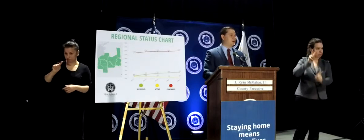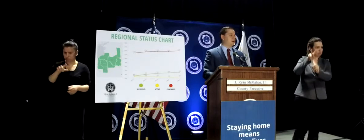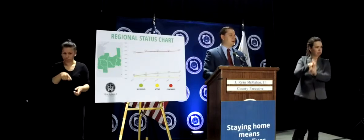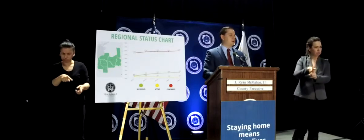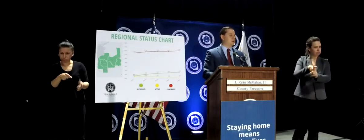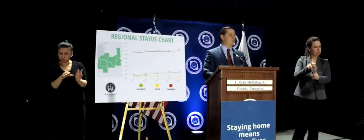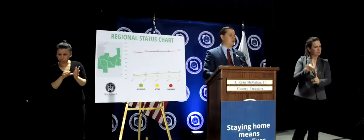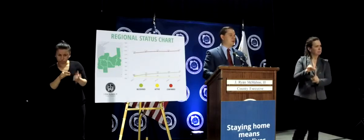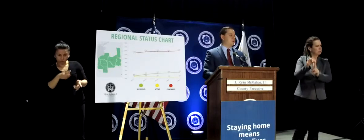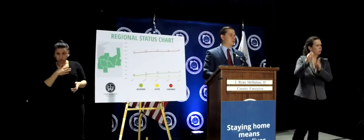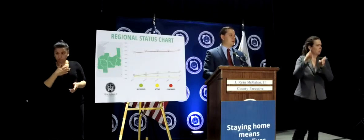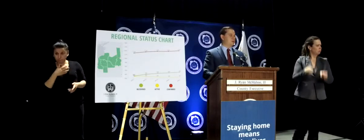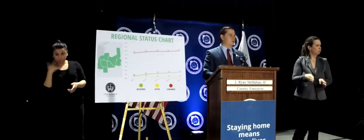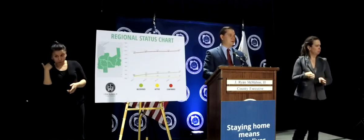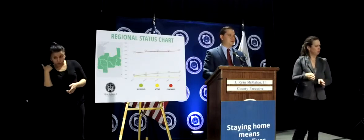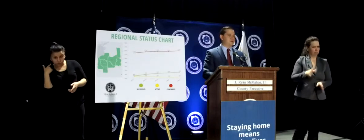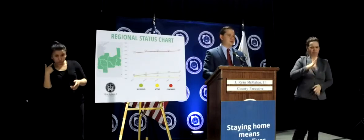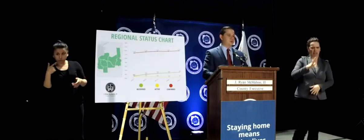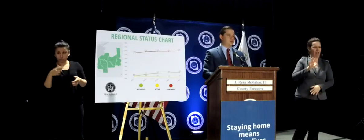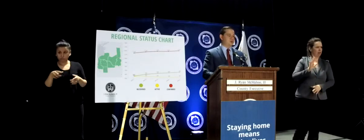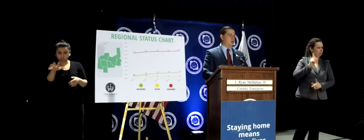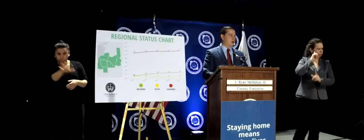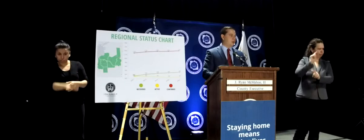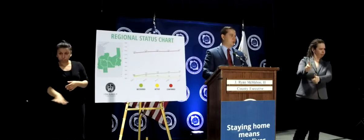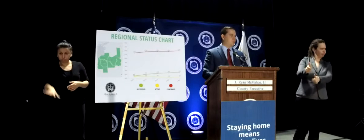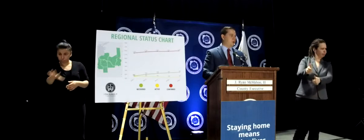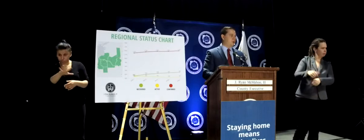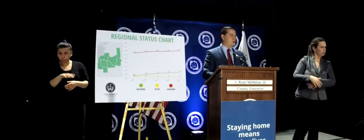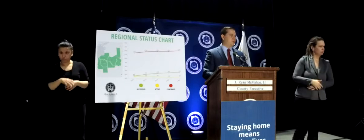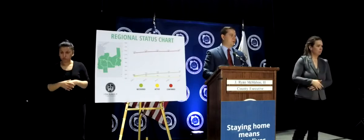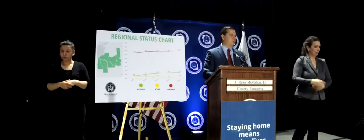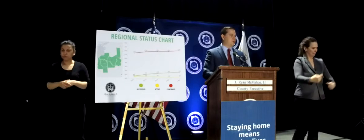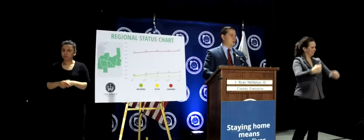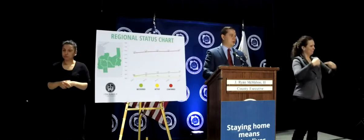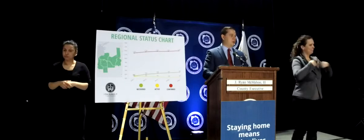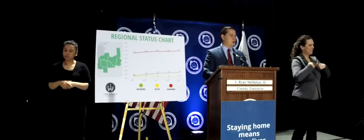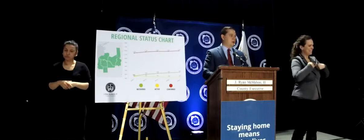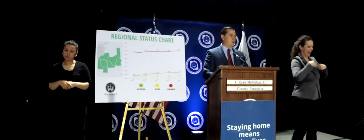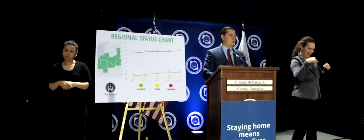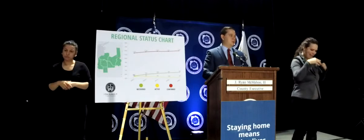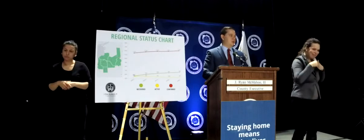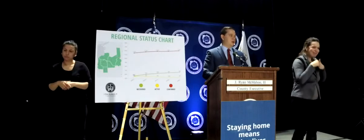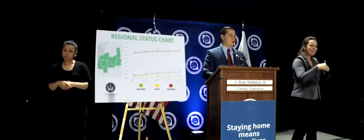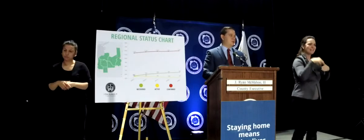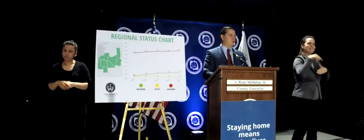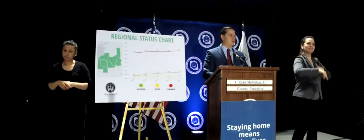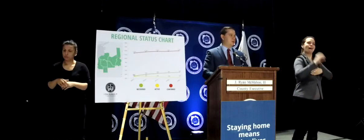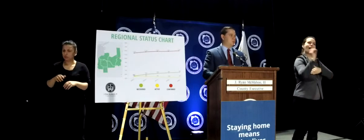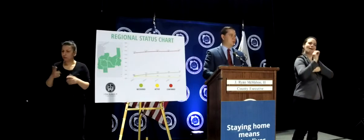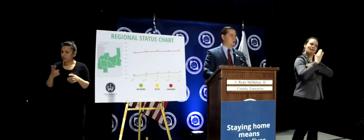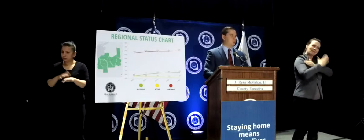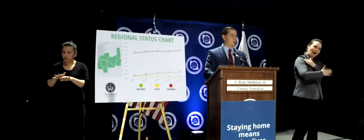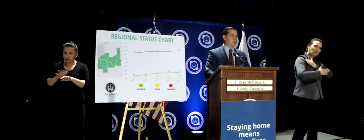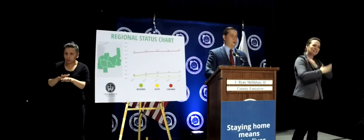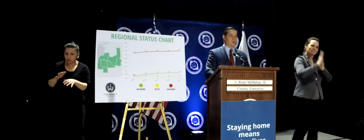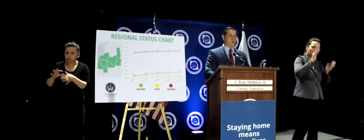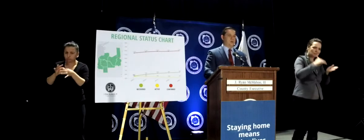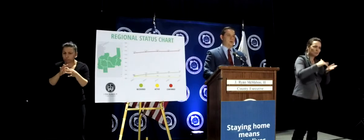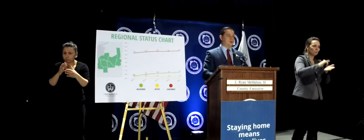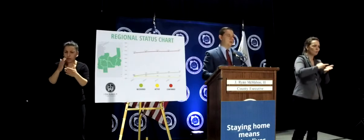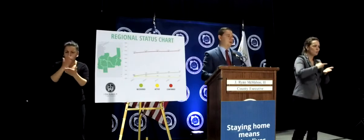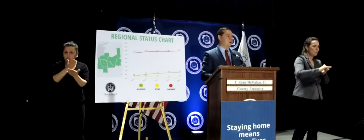we've been in this fight. We've been leading this fight for Central. I got great partners and the chairs in Oswego